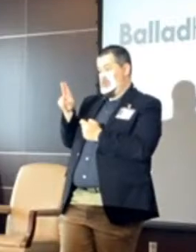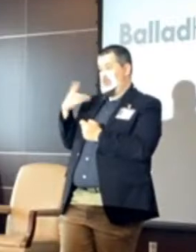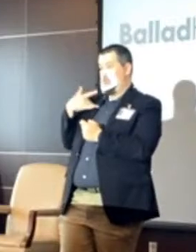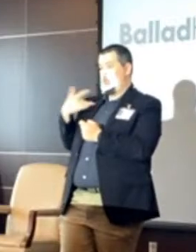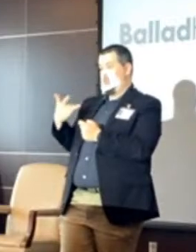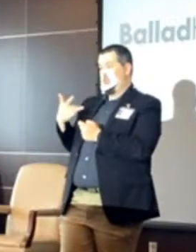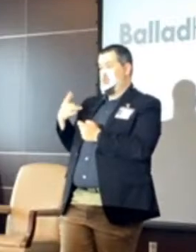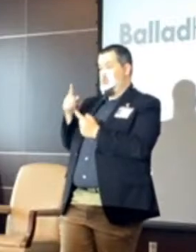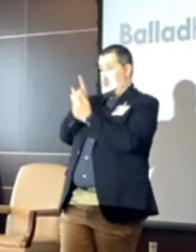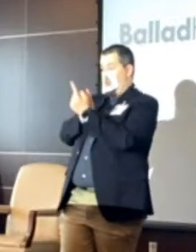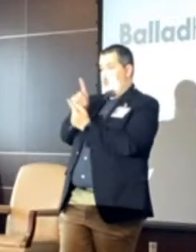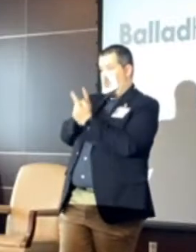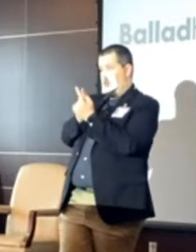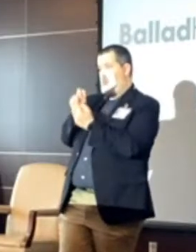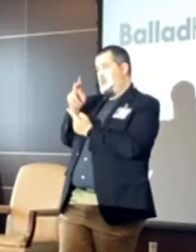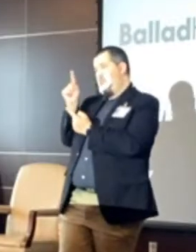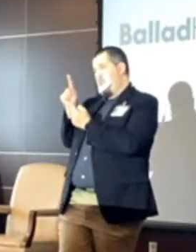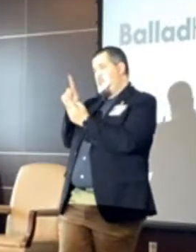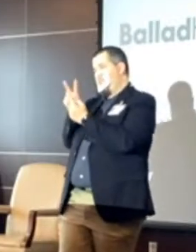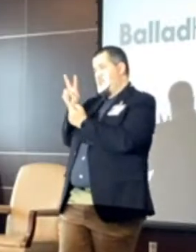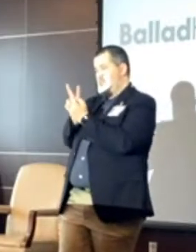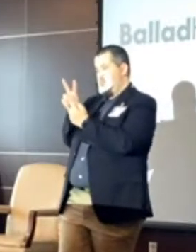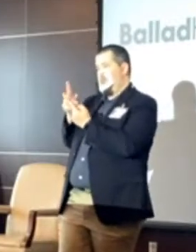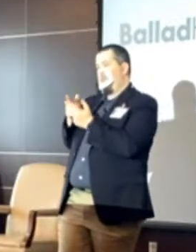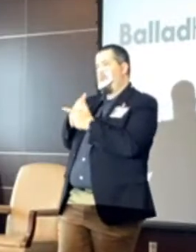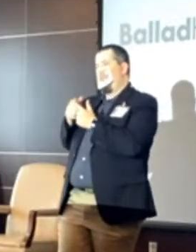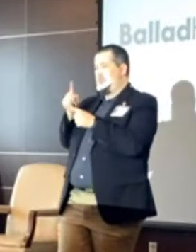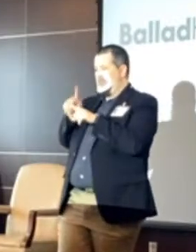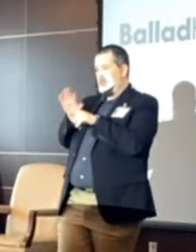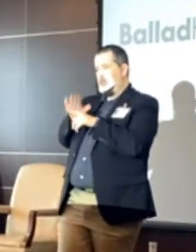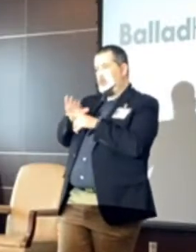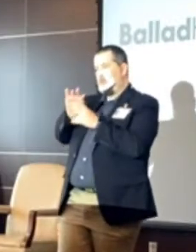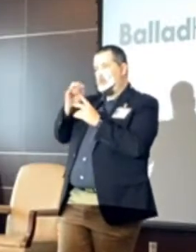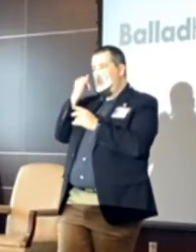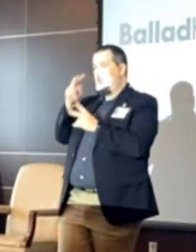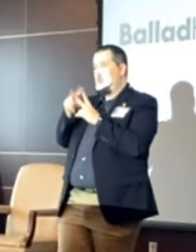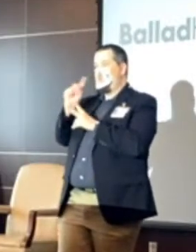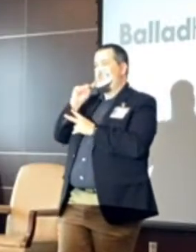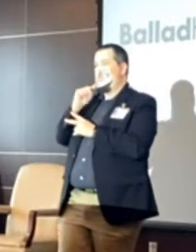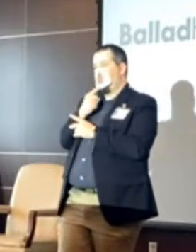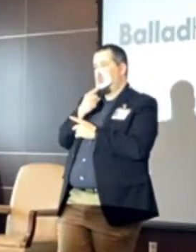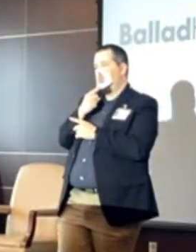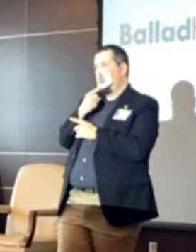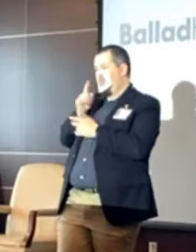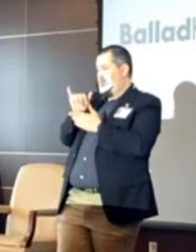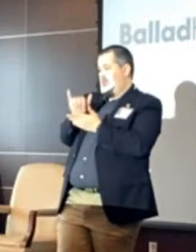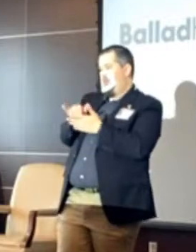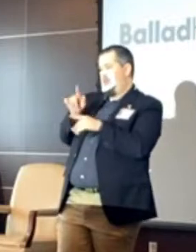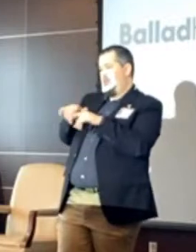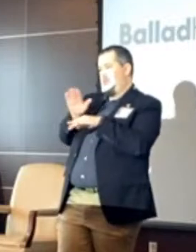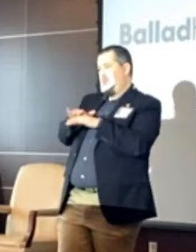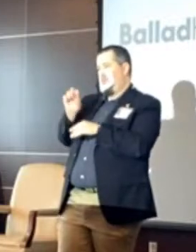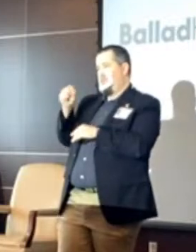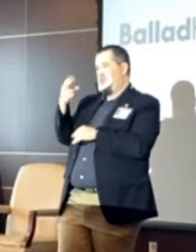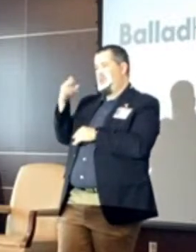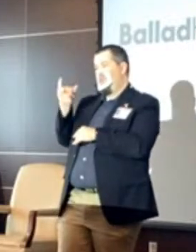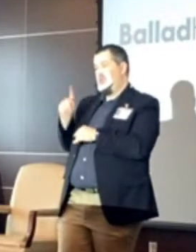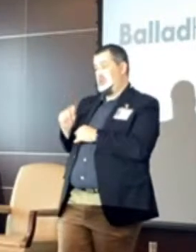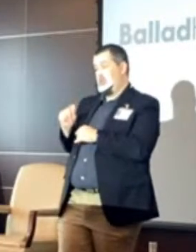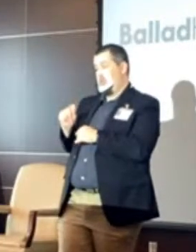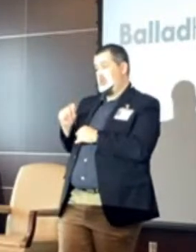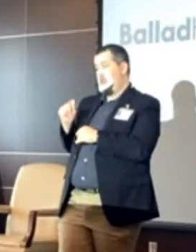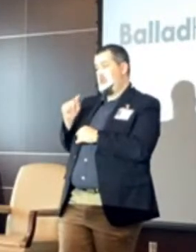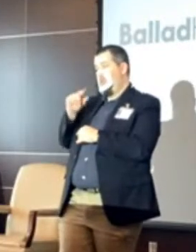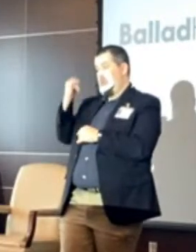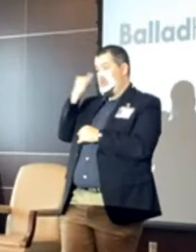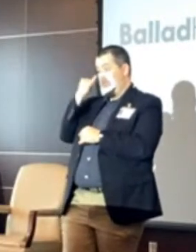have a 1-to-1, sometimes 1-to-2. It really depends on the acuity of the patient, and we do that by shift. And so that's